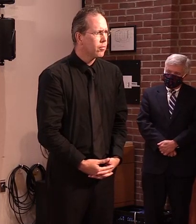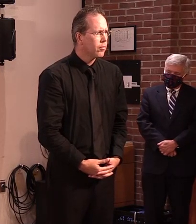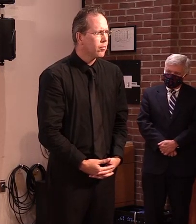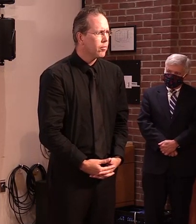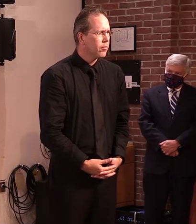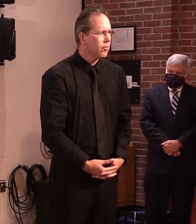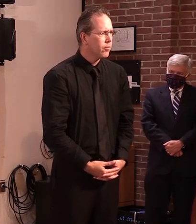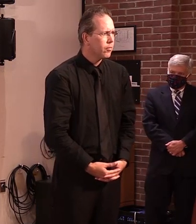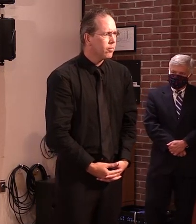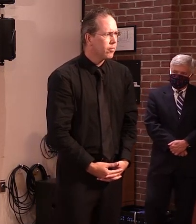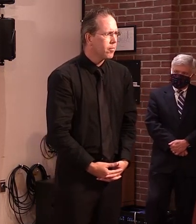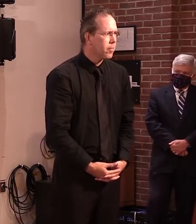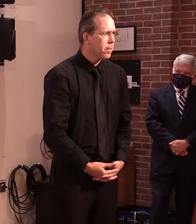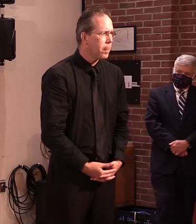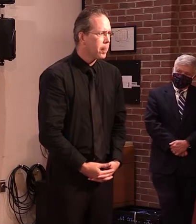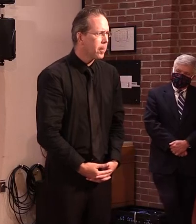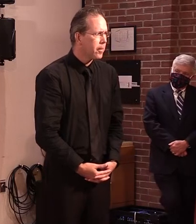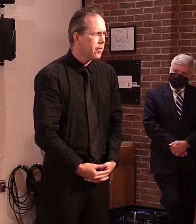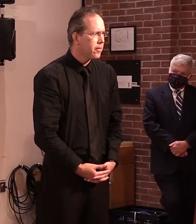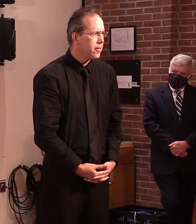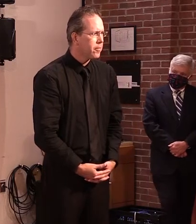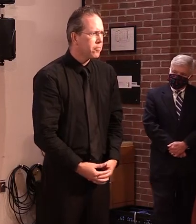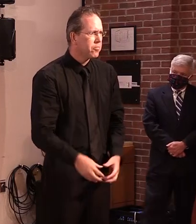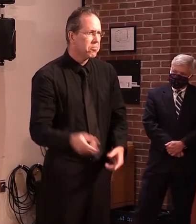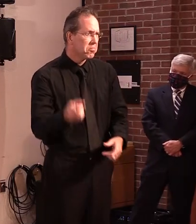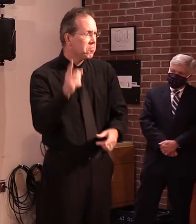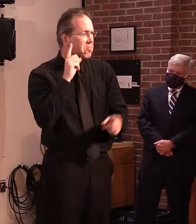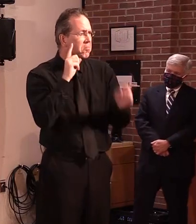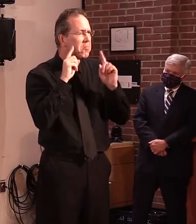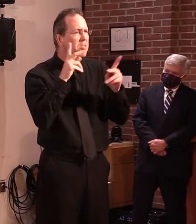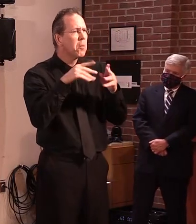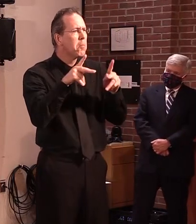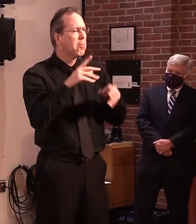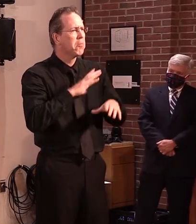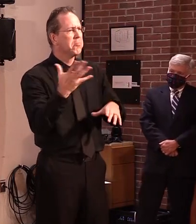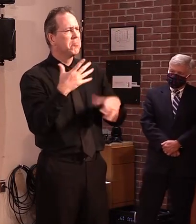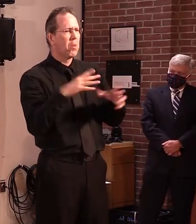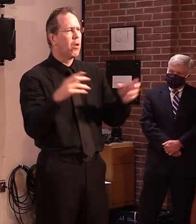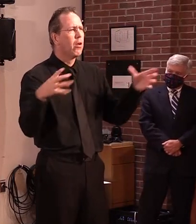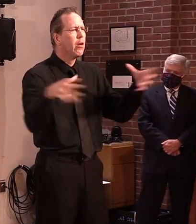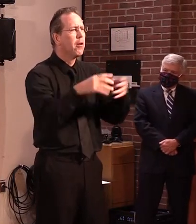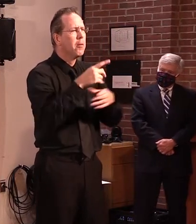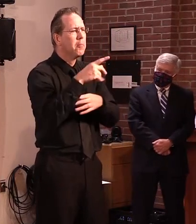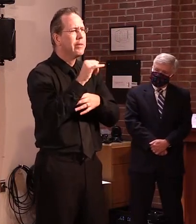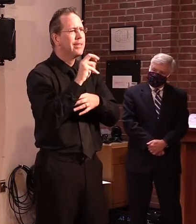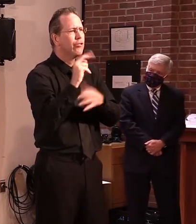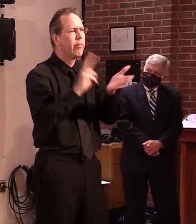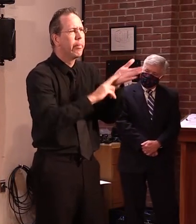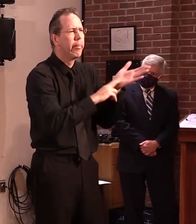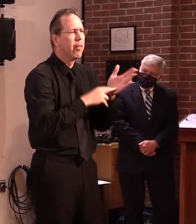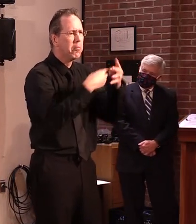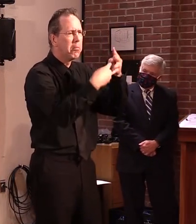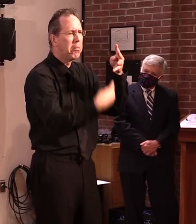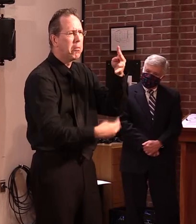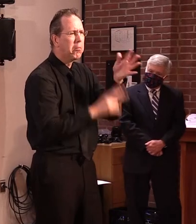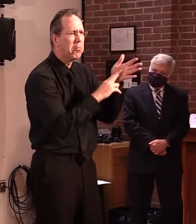I've heard of this petition. Maybe you could tell me a little bit more about it or where it originated from.